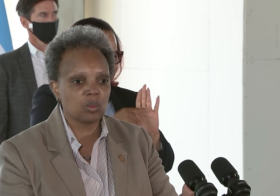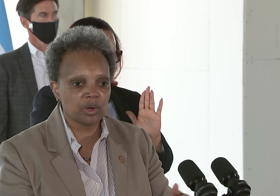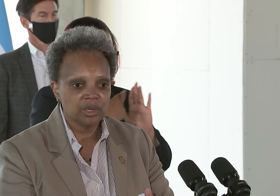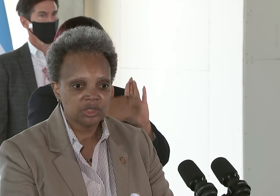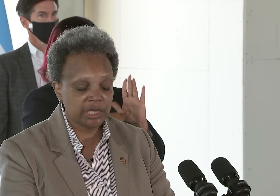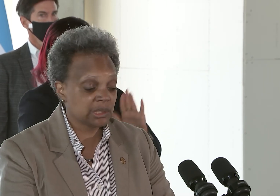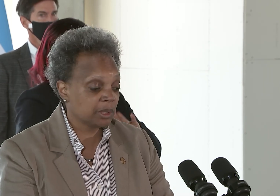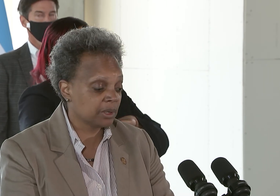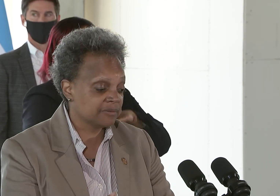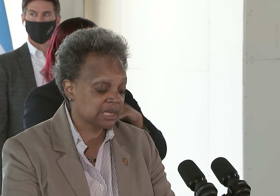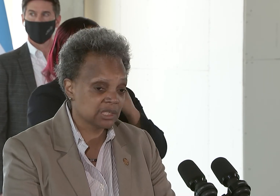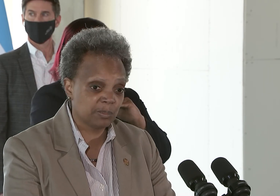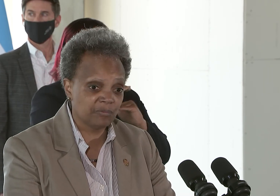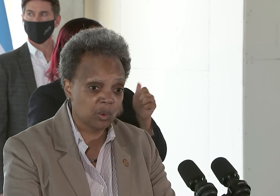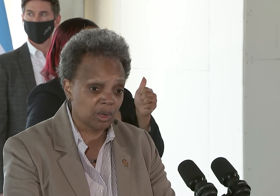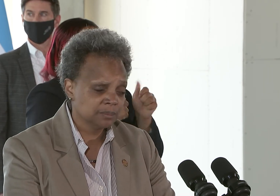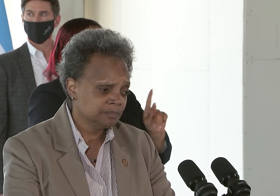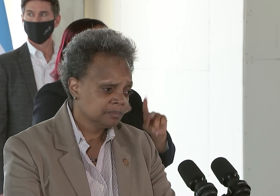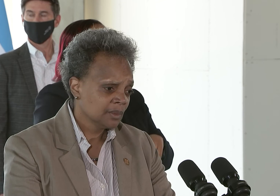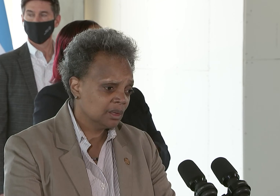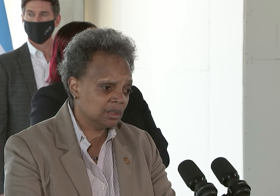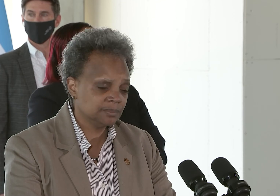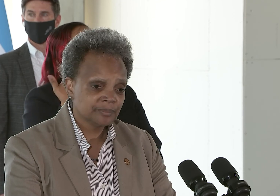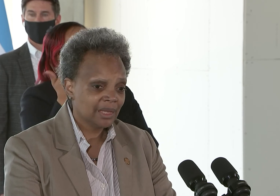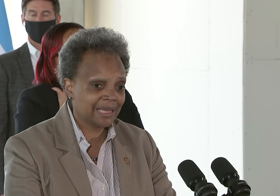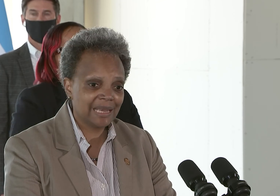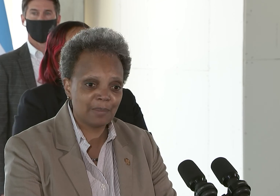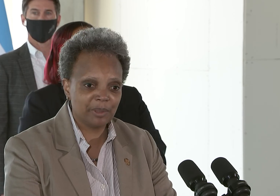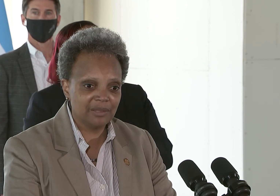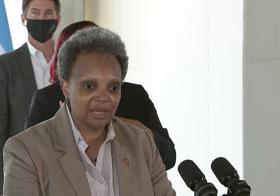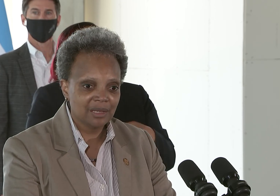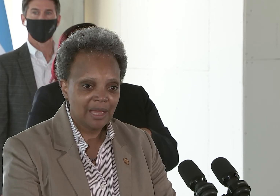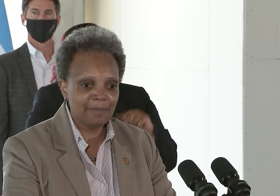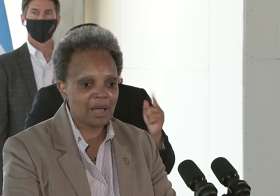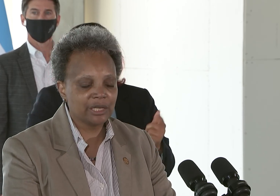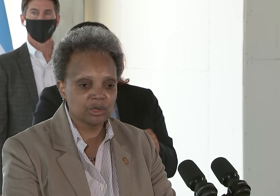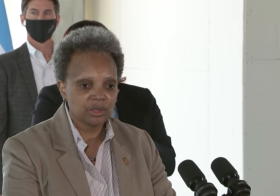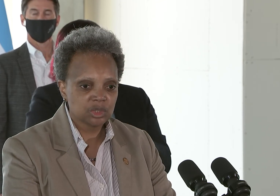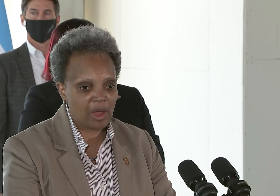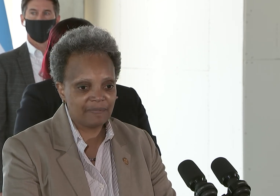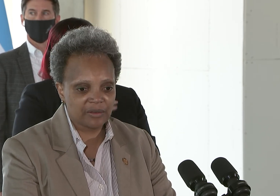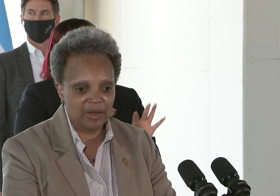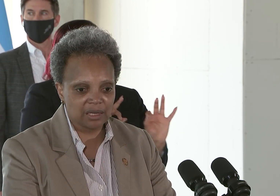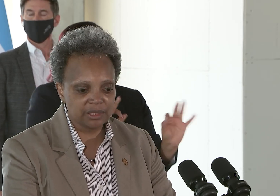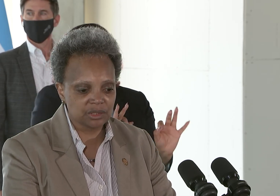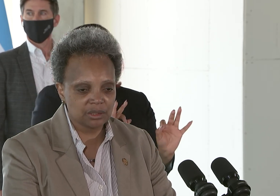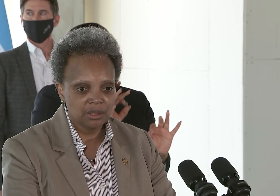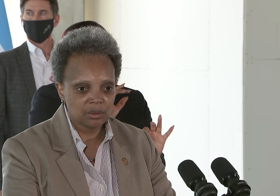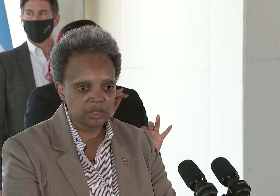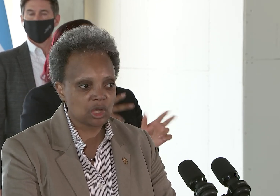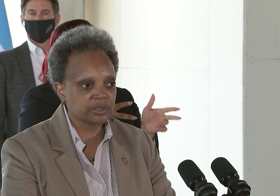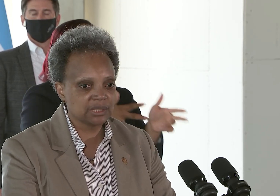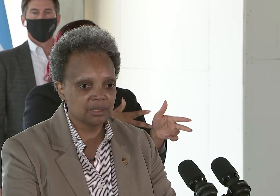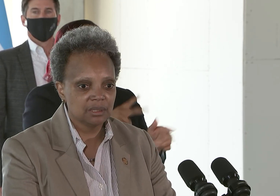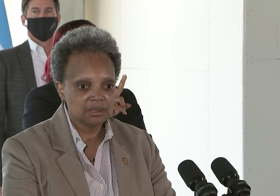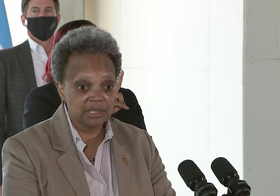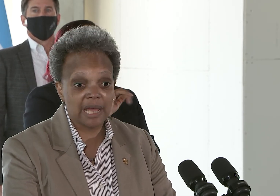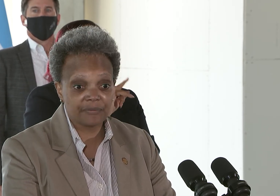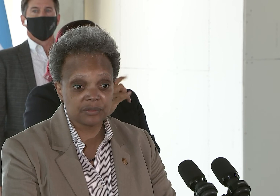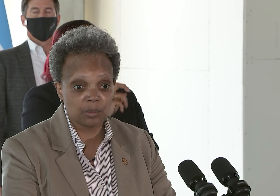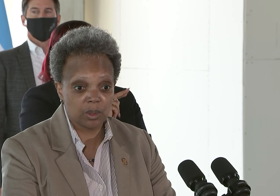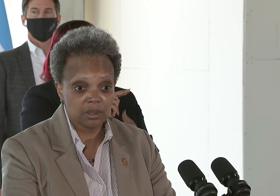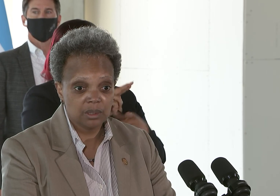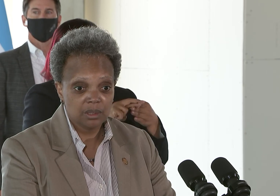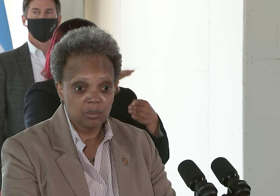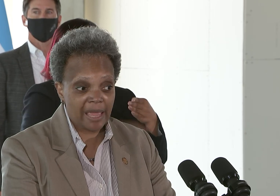for what we're chasing people. And I've said this before. It cannot be that a minor traffic violation results in the